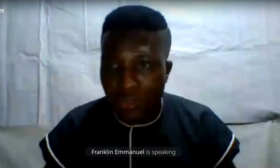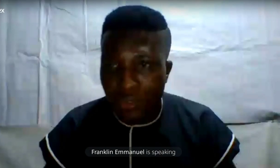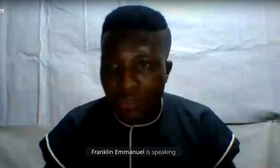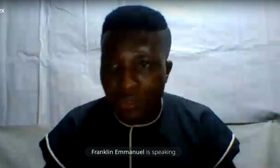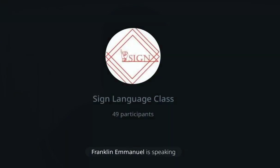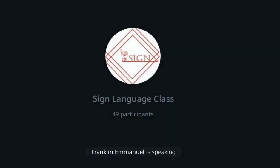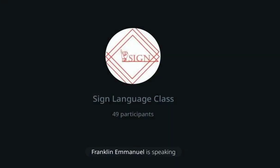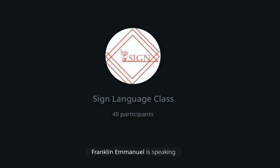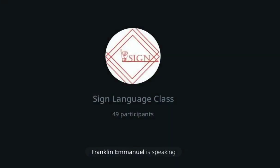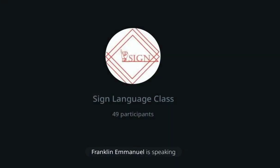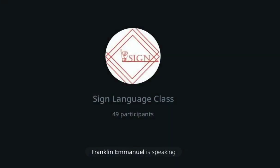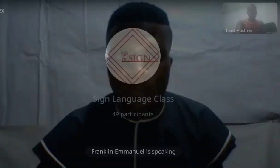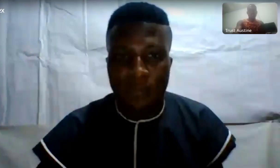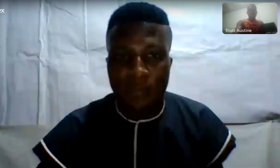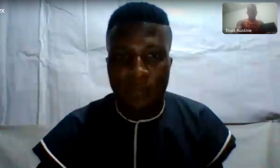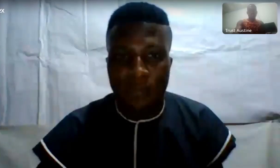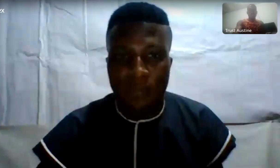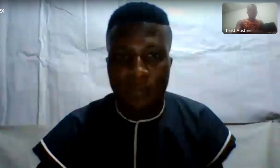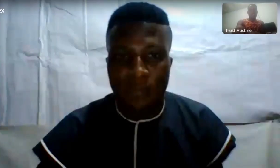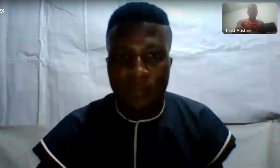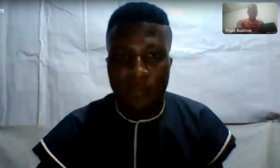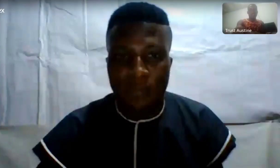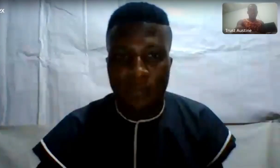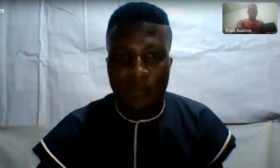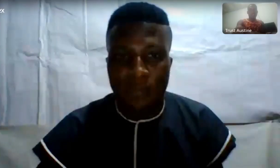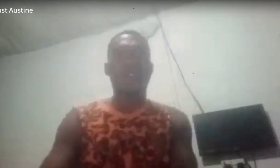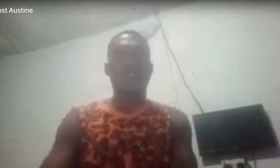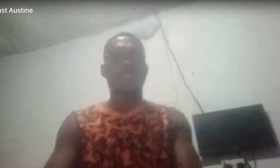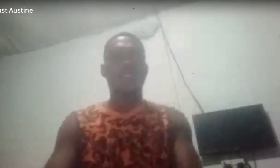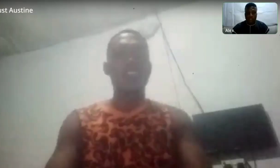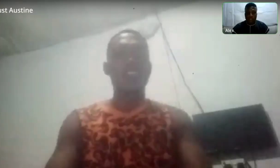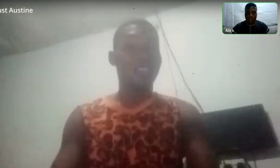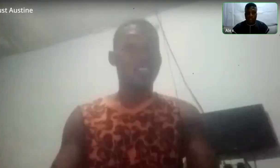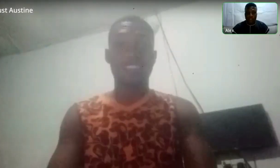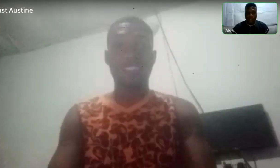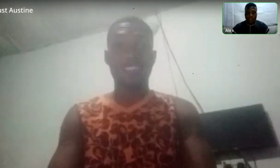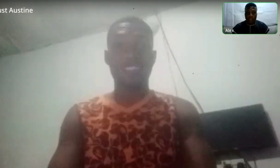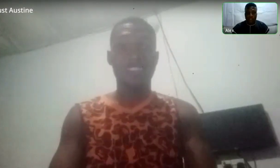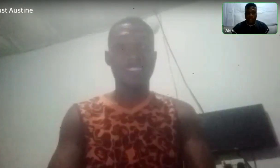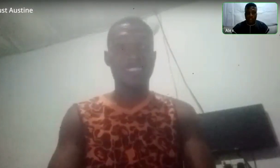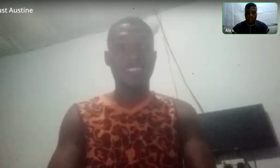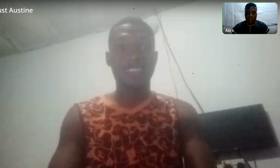Great. See me? Great. Yes, I can see you. Please, let's go. Letter U.